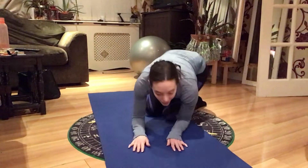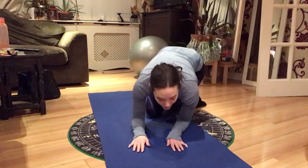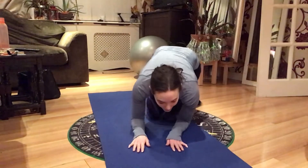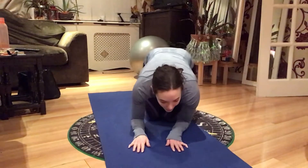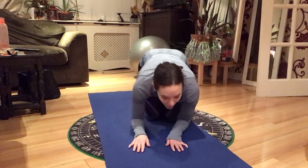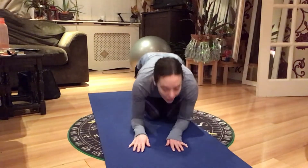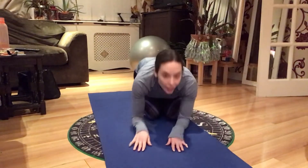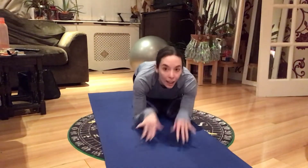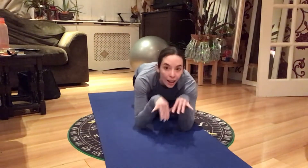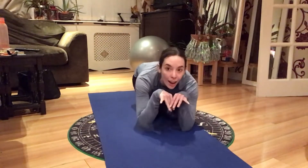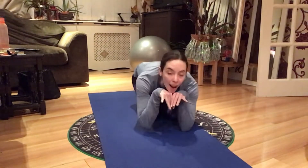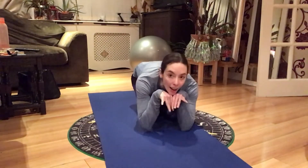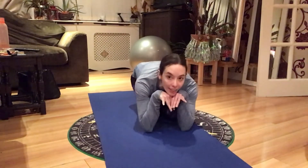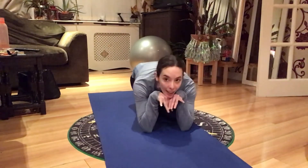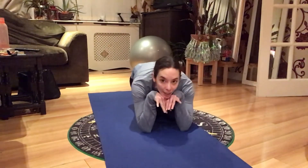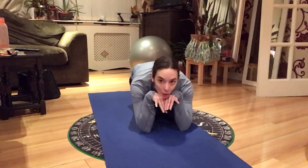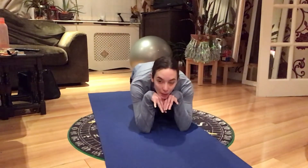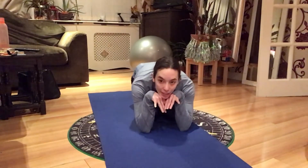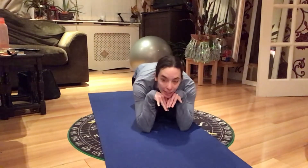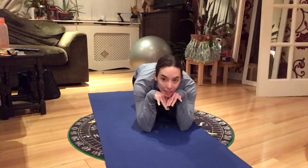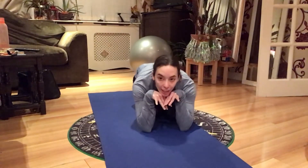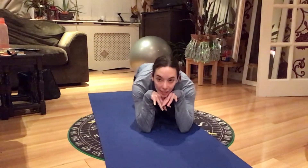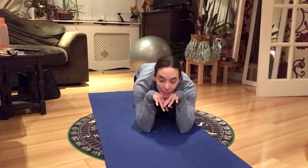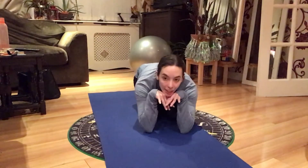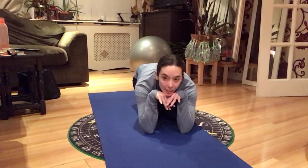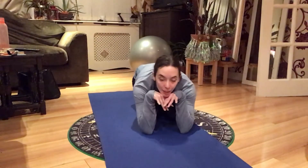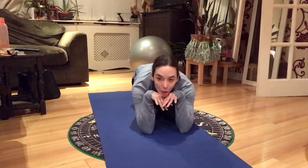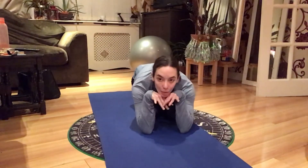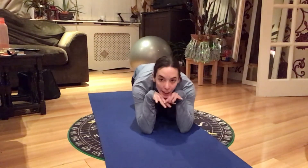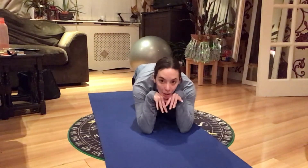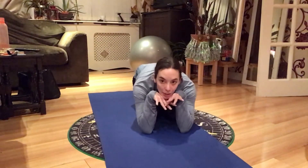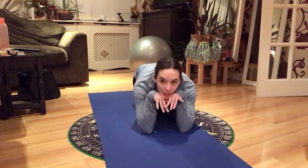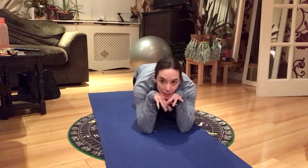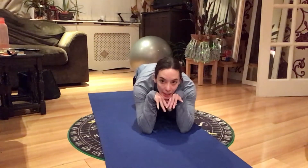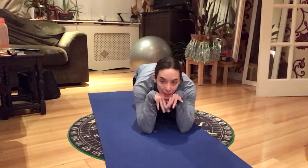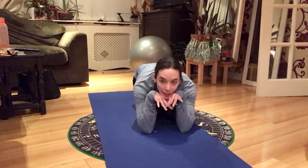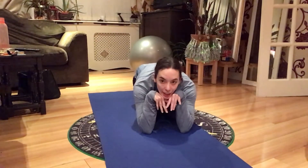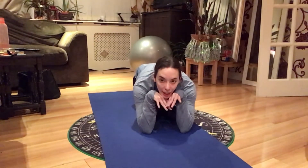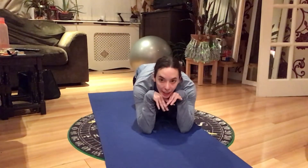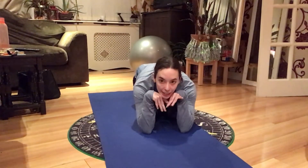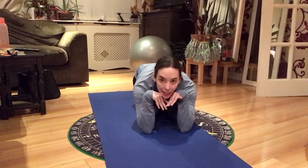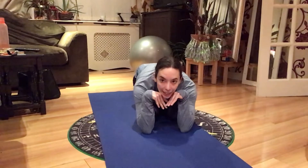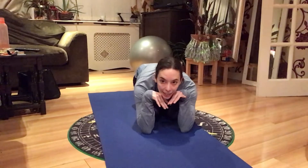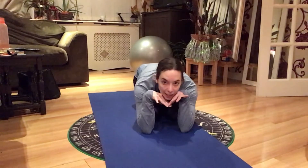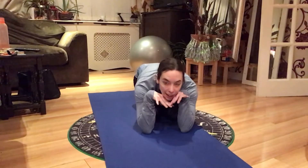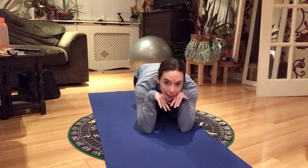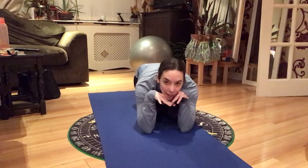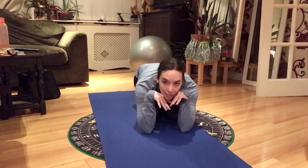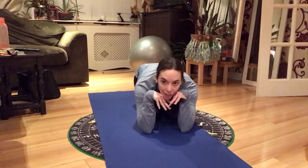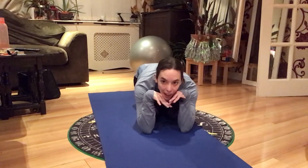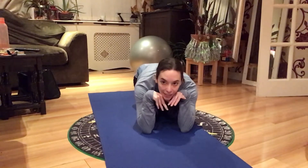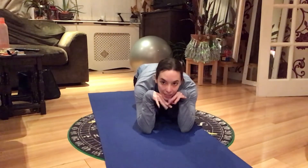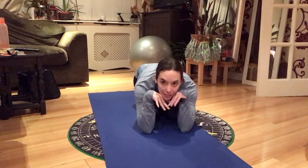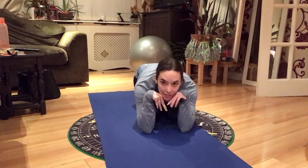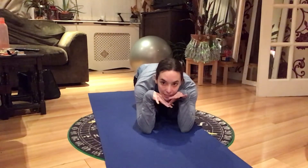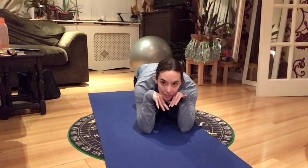knees and get your whiskers out? I'm on my elbows like a tiny rat.